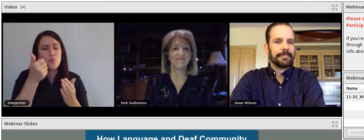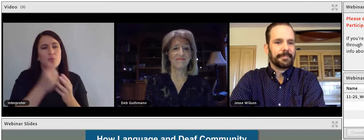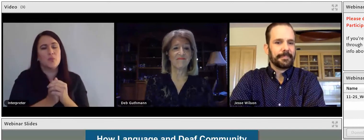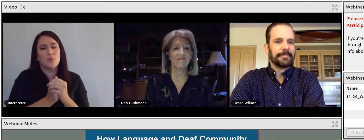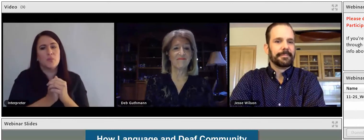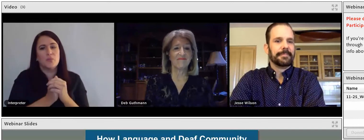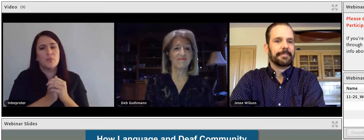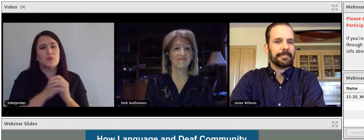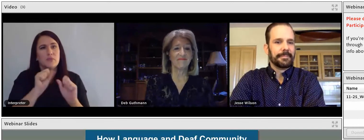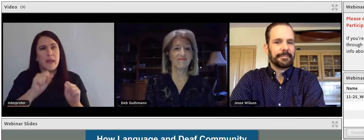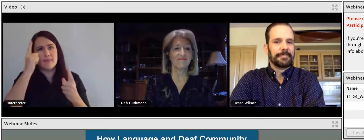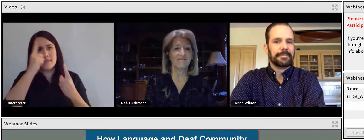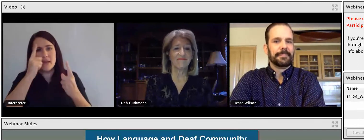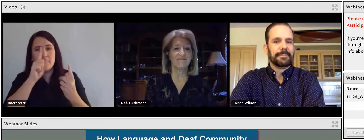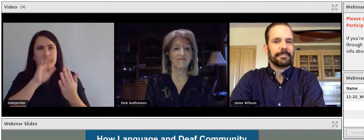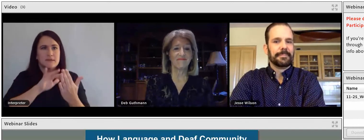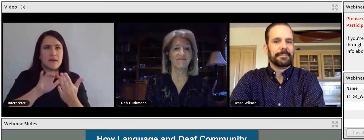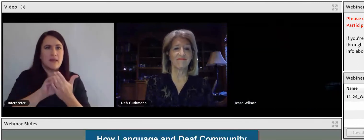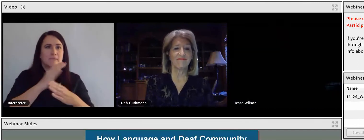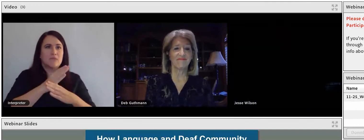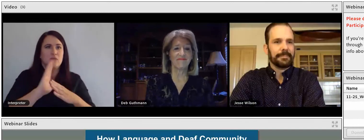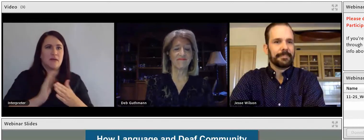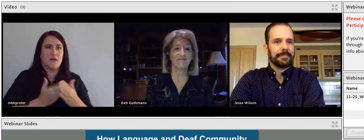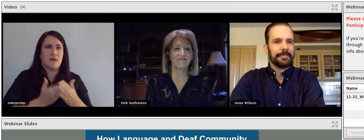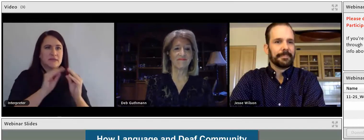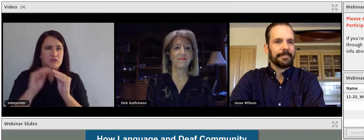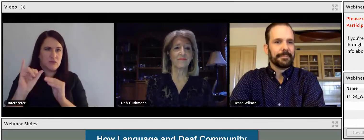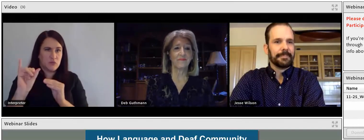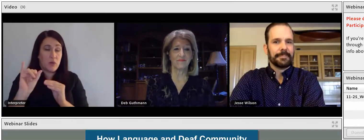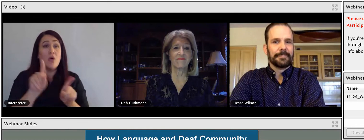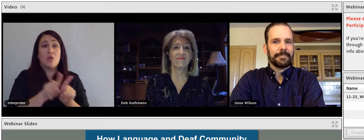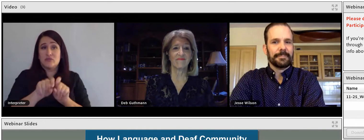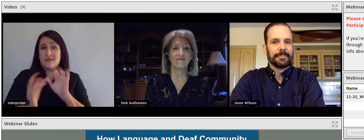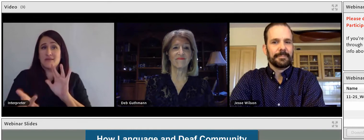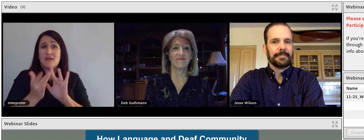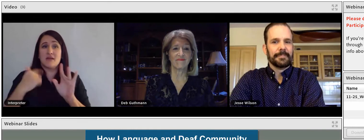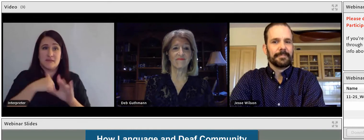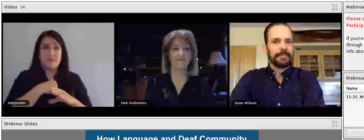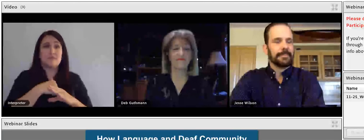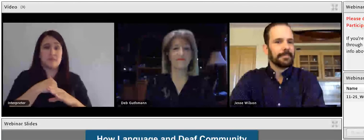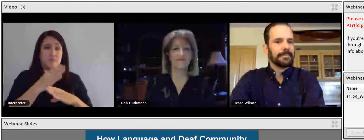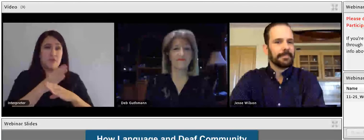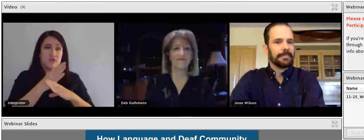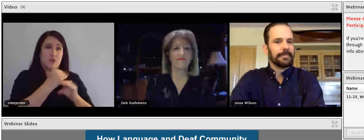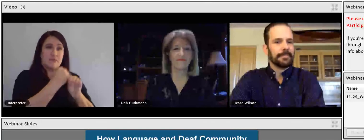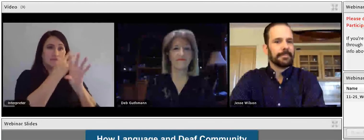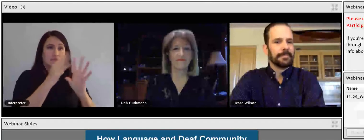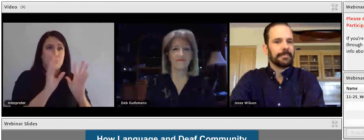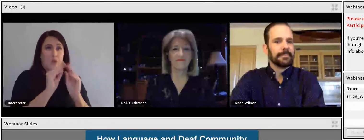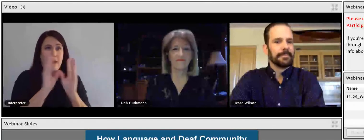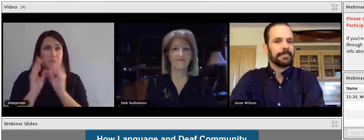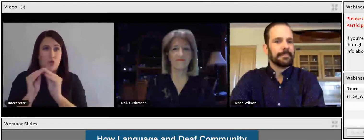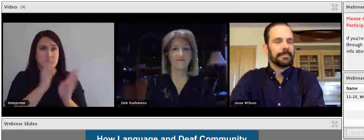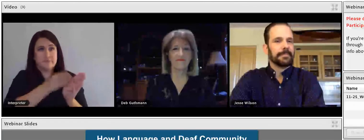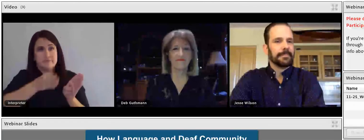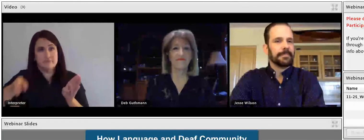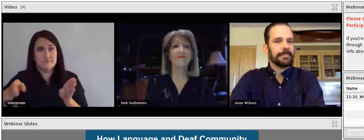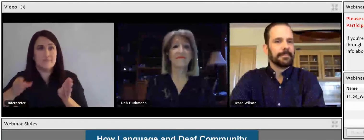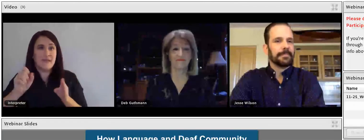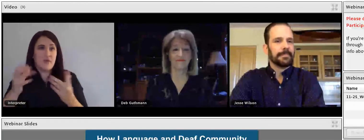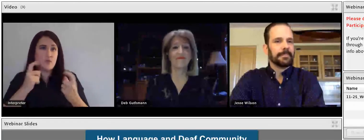and study this in between our sessions as well. And you can feel free to contact us between webinars if you have questions as well.